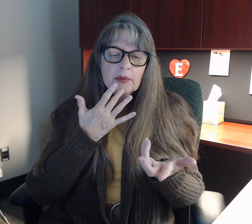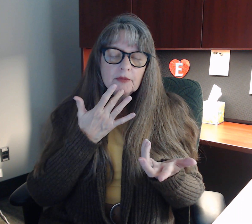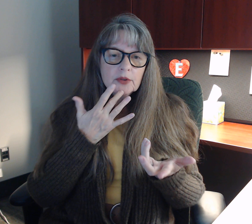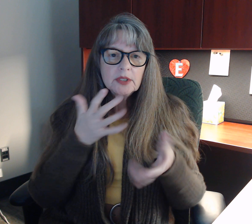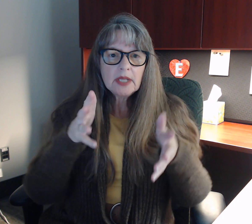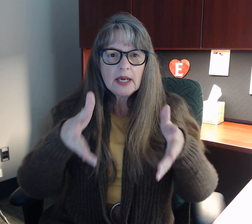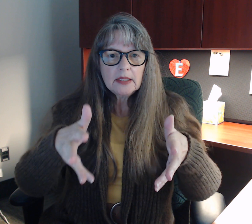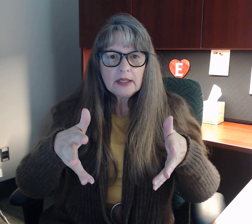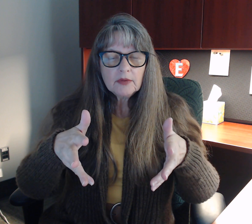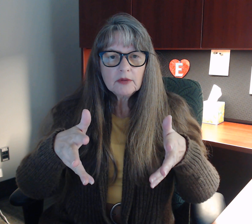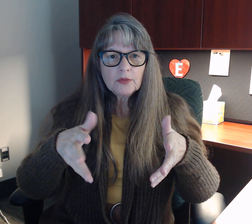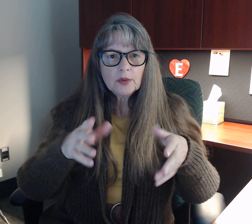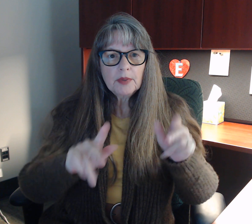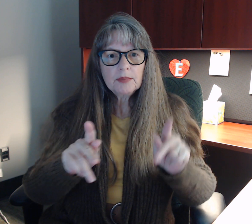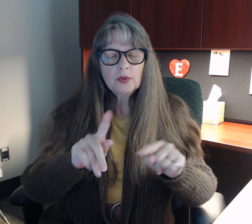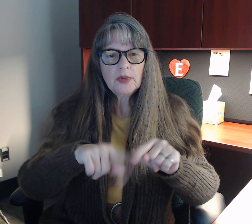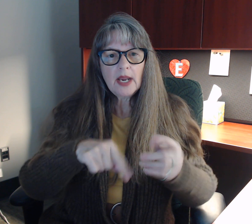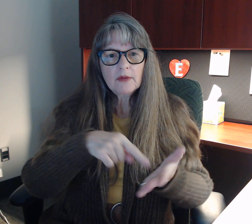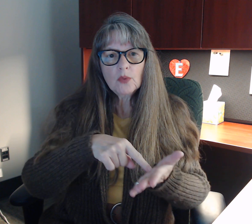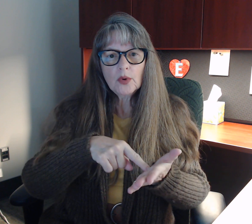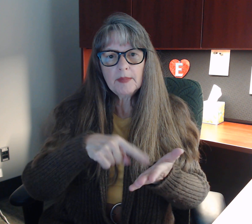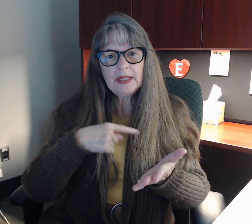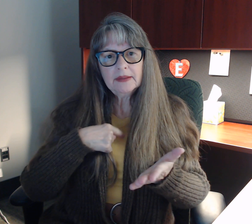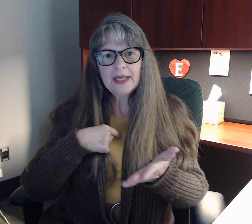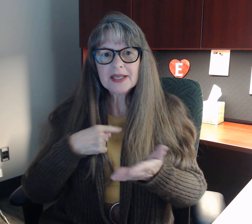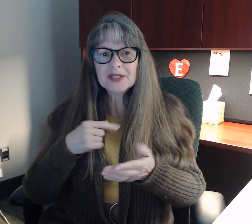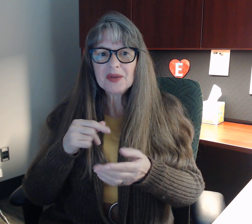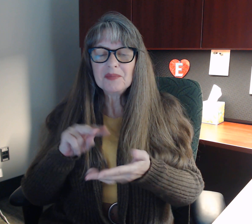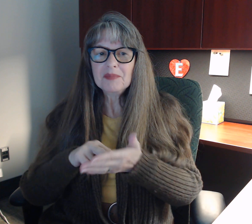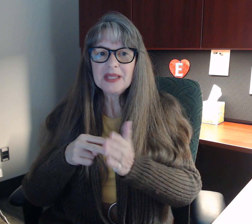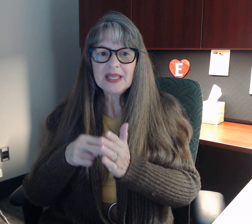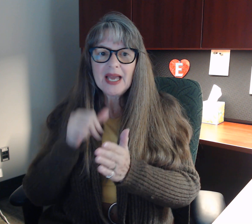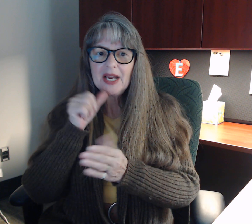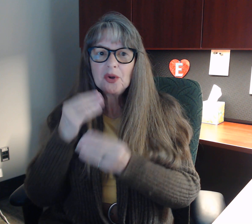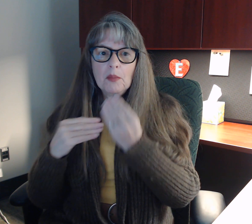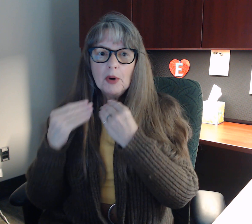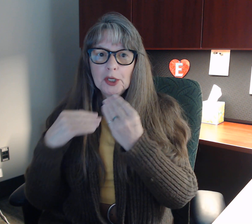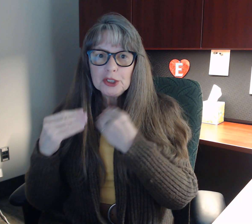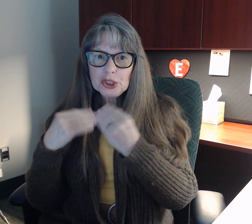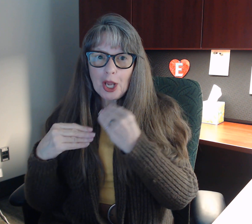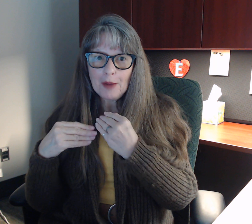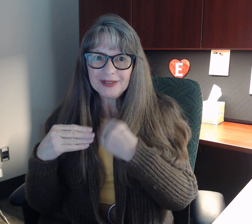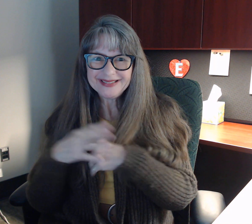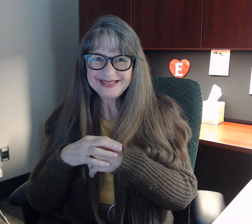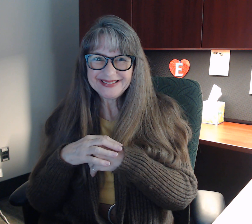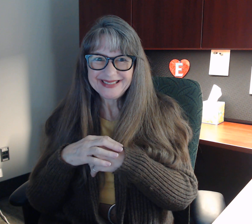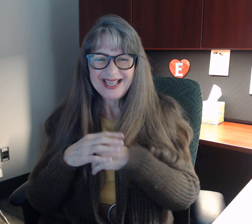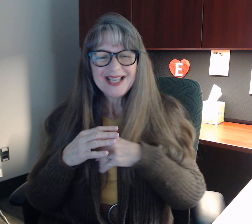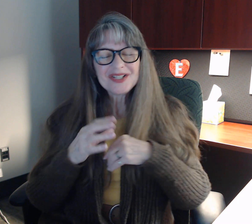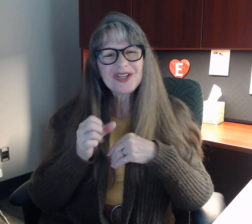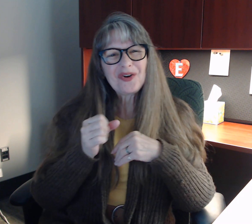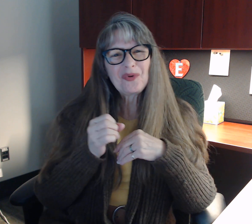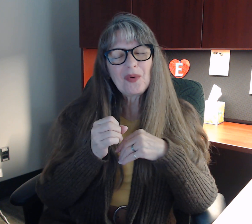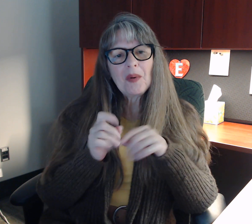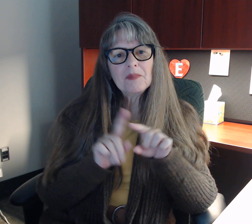I prefer to kind of leave it for people who can't afford. I mean, that doesn't mean that I don't bargain shop. So,